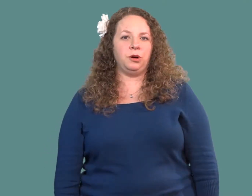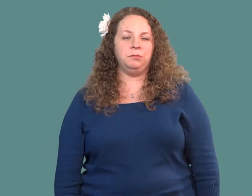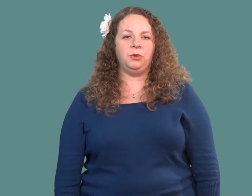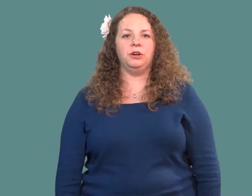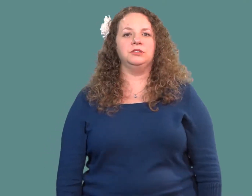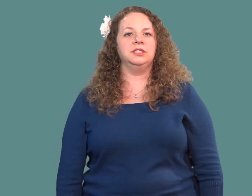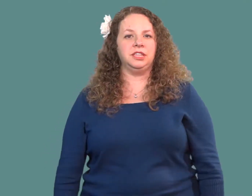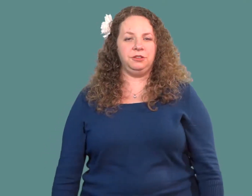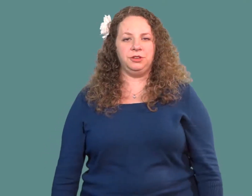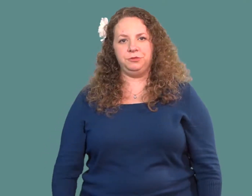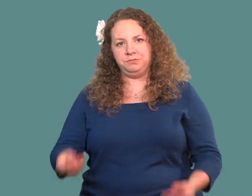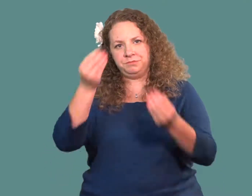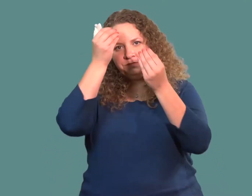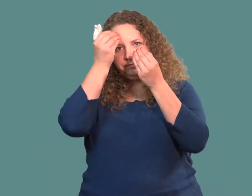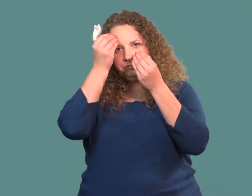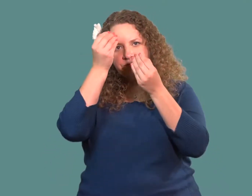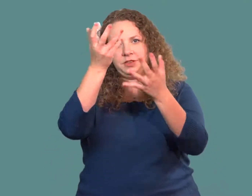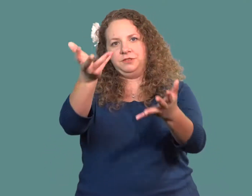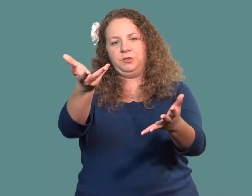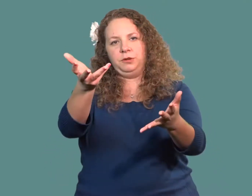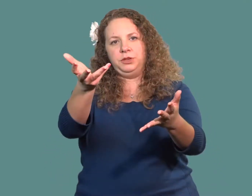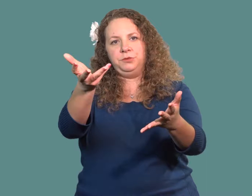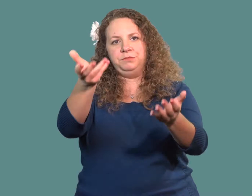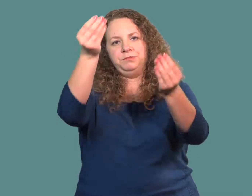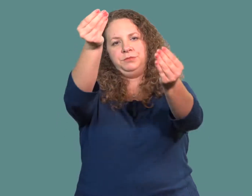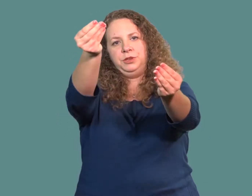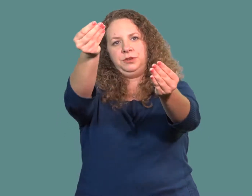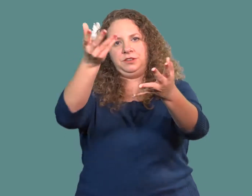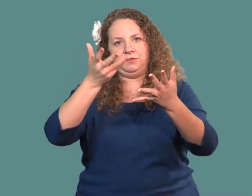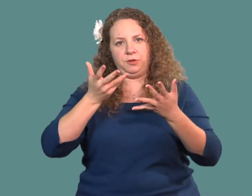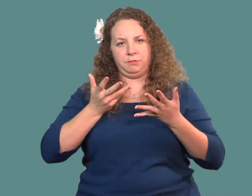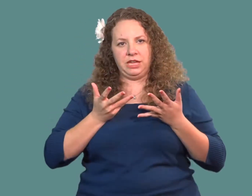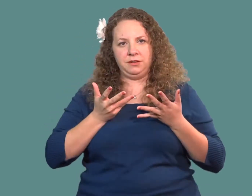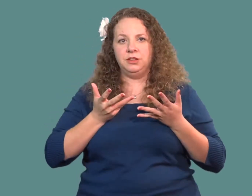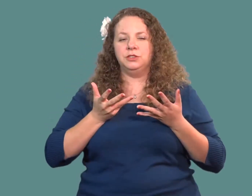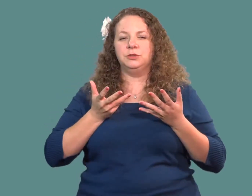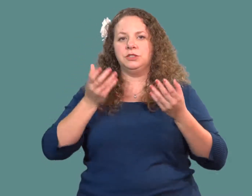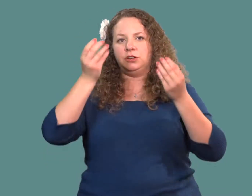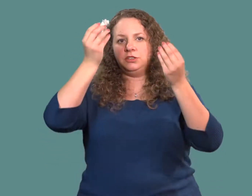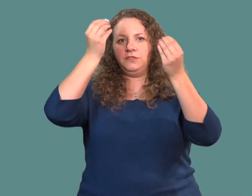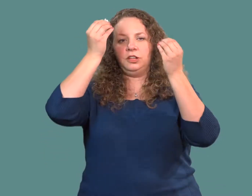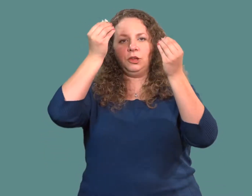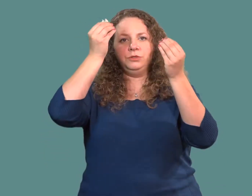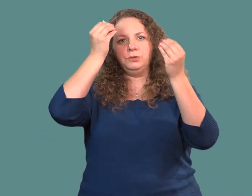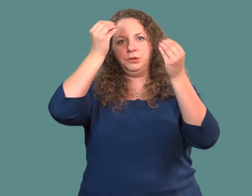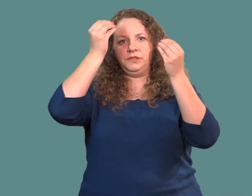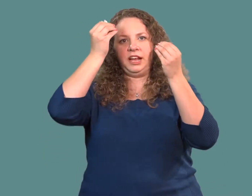Inform or to let you know, inform you, you can inform me. So it starts off closed with whoever has